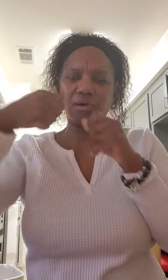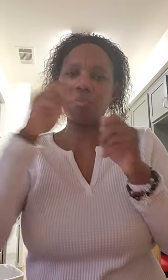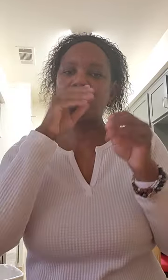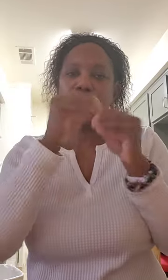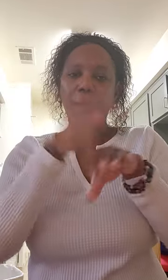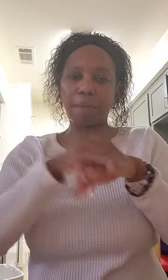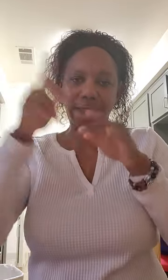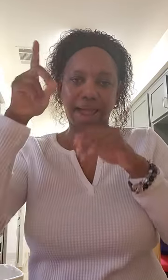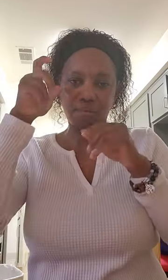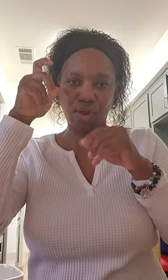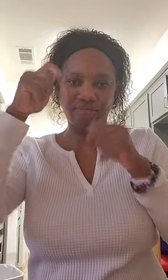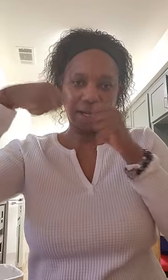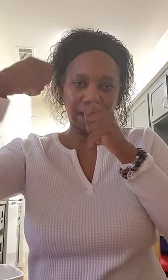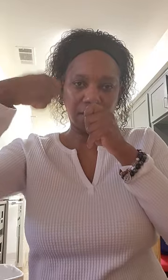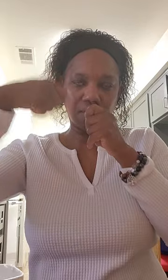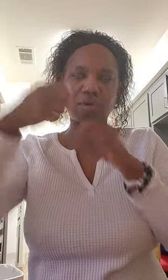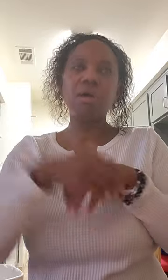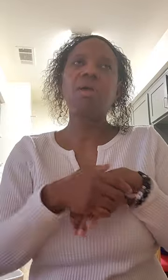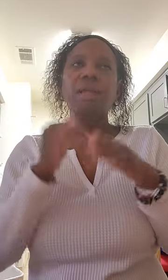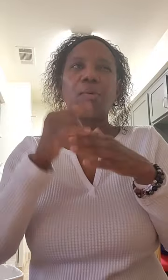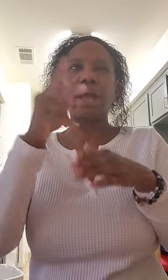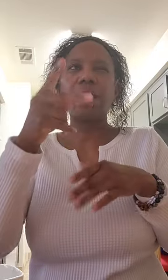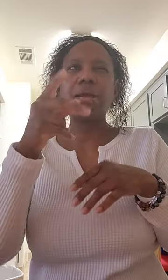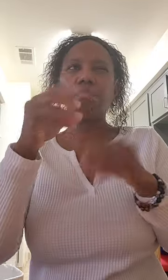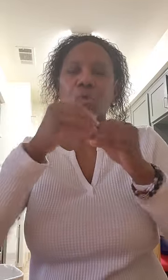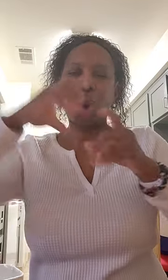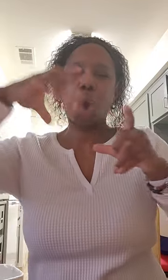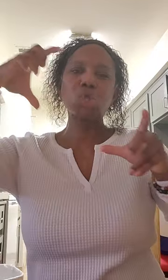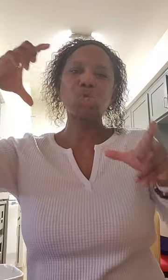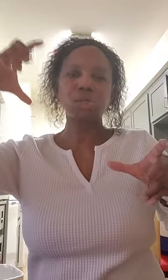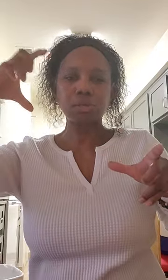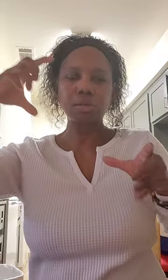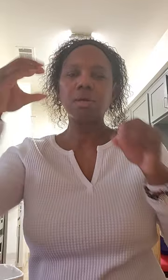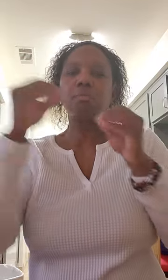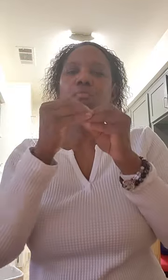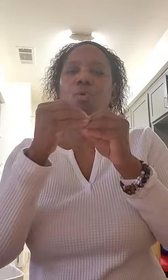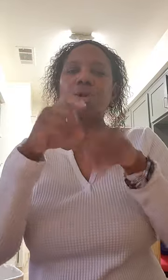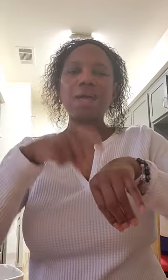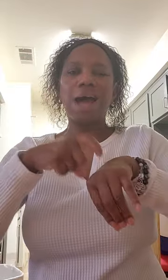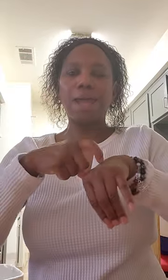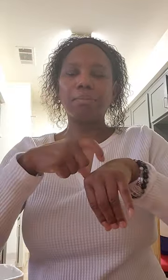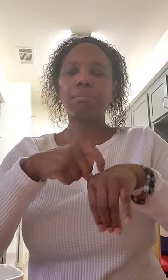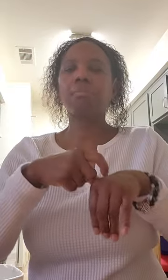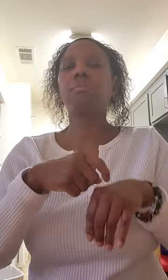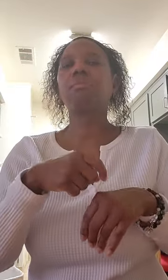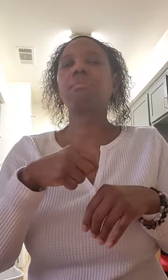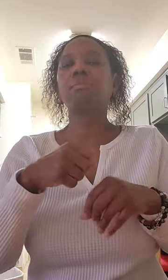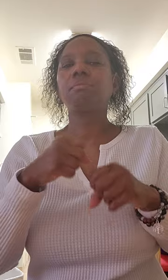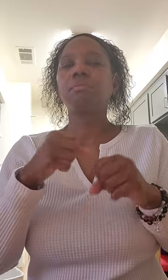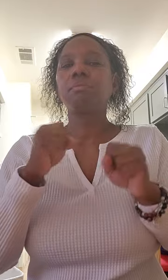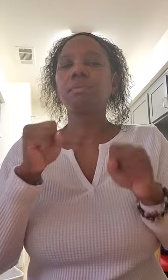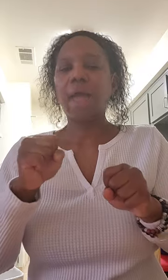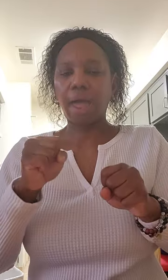it'll be more on my camera video so that way more larger more time can